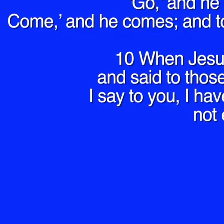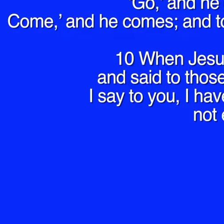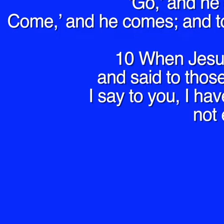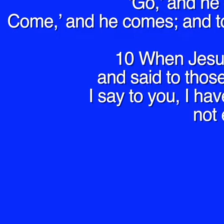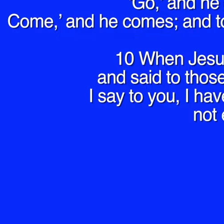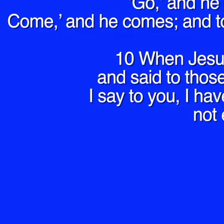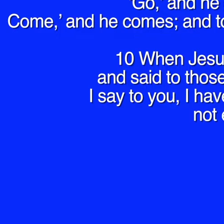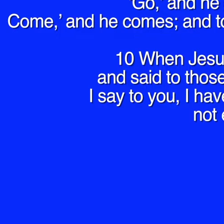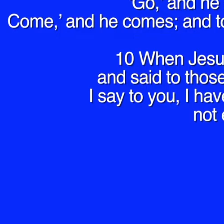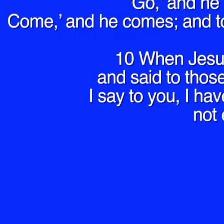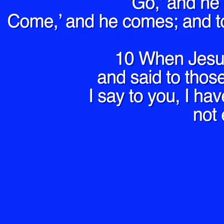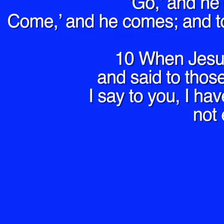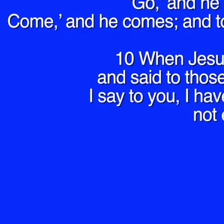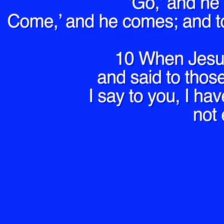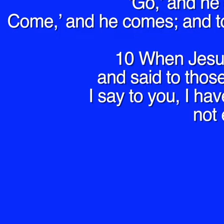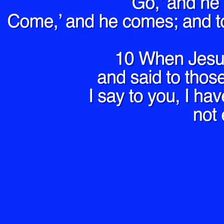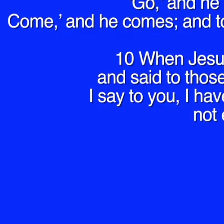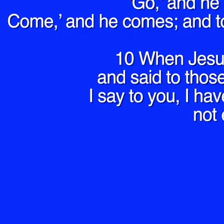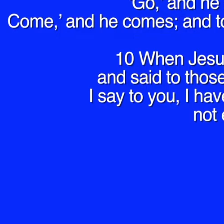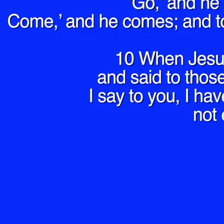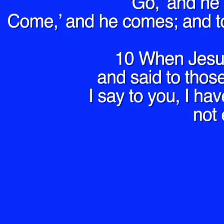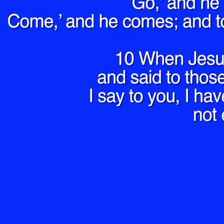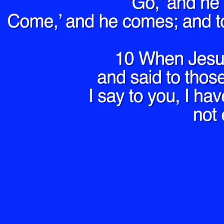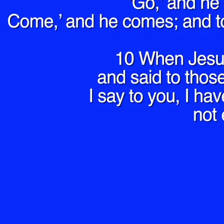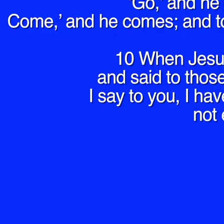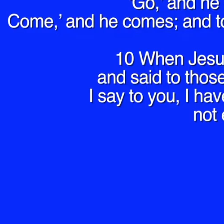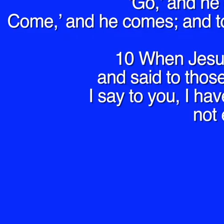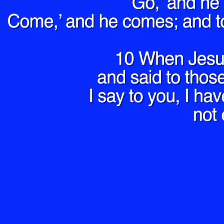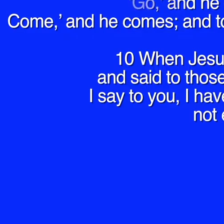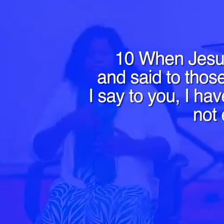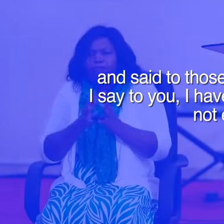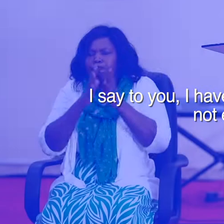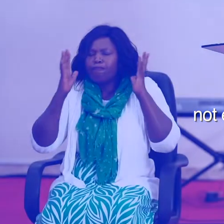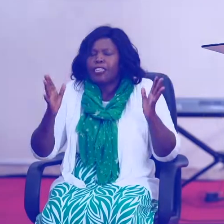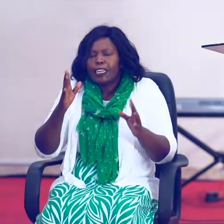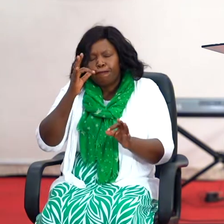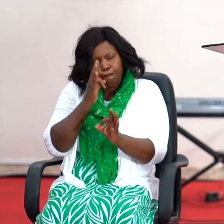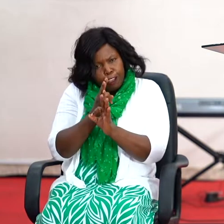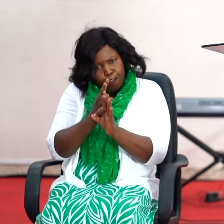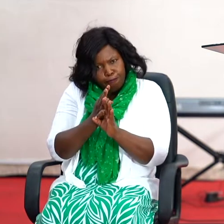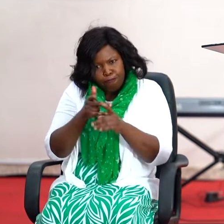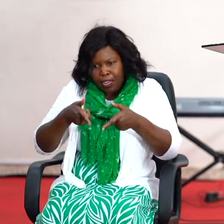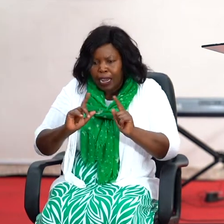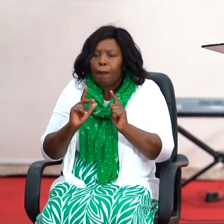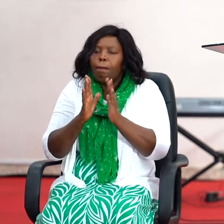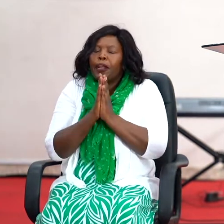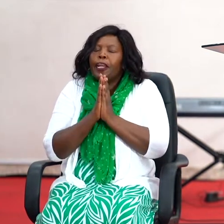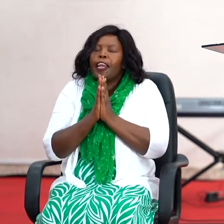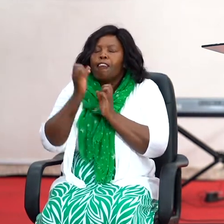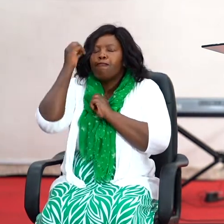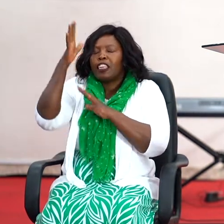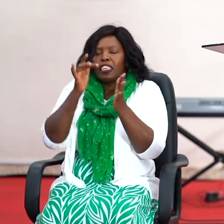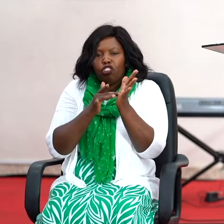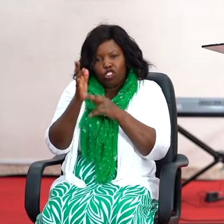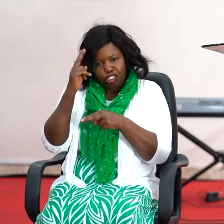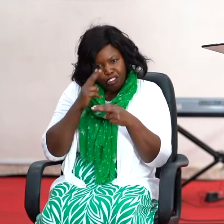I have not found anyone in Israel with such great faith." Shall we pray? Father, in the name of